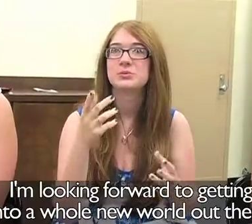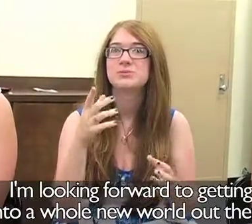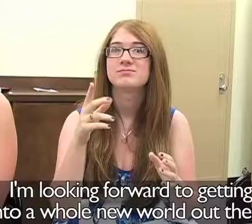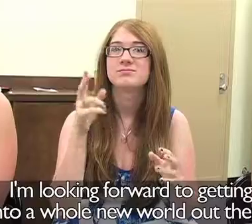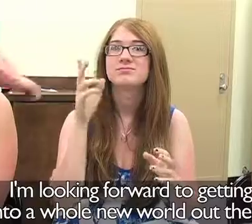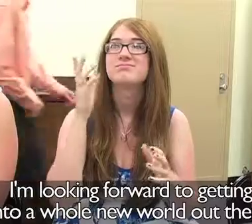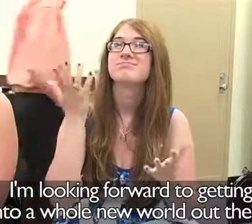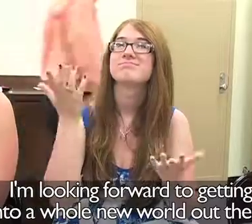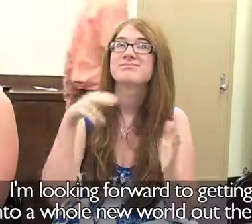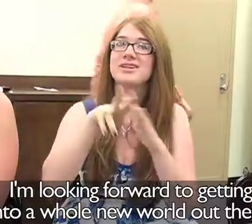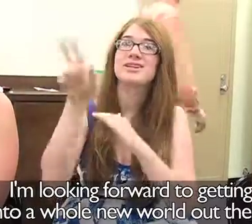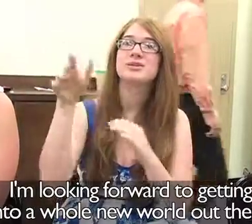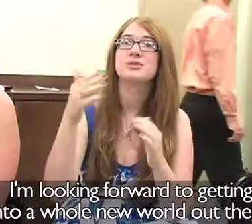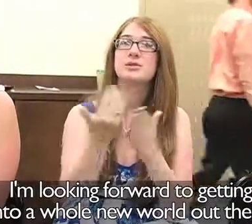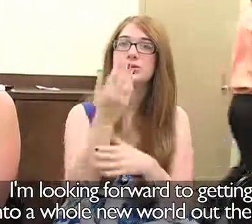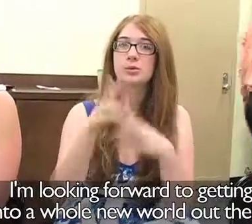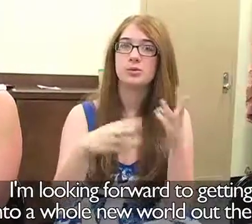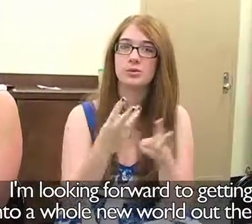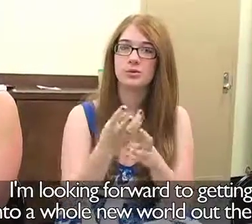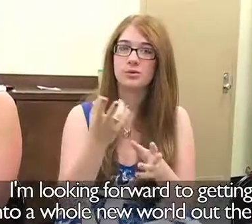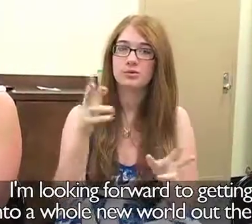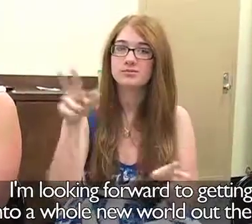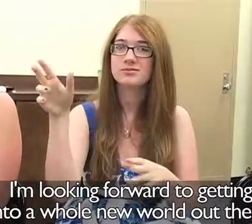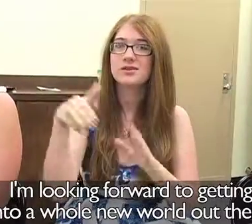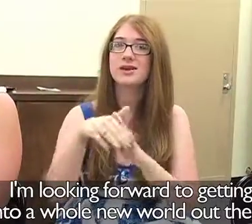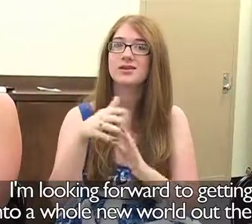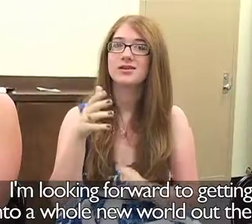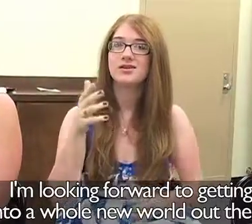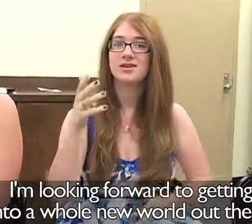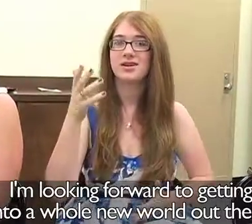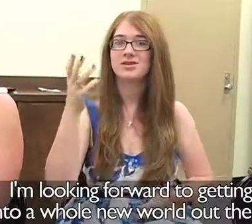I'm looking forward to getting into a whole new world out there.